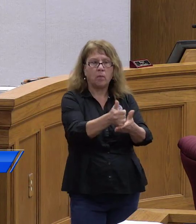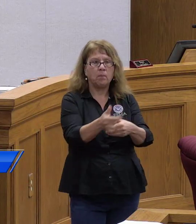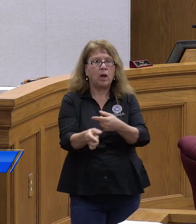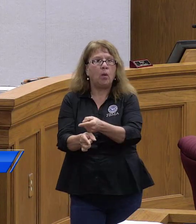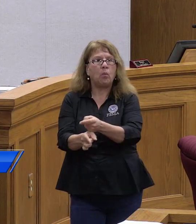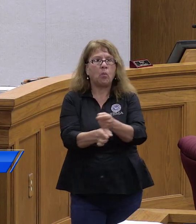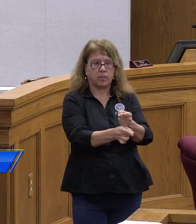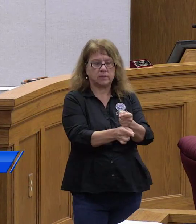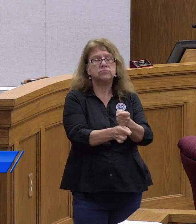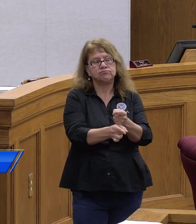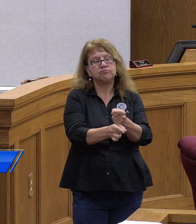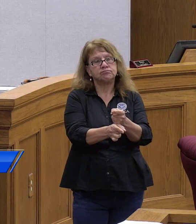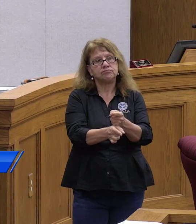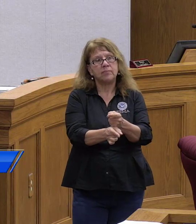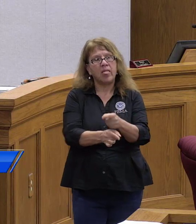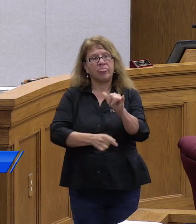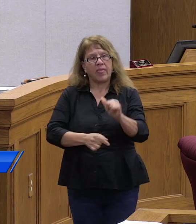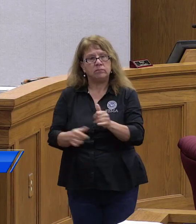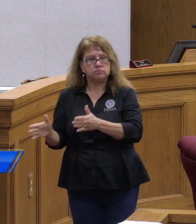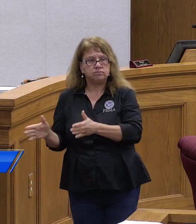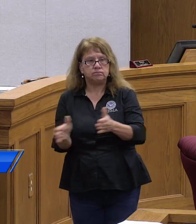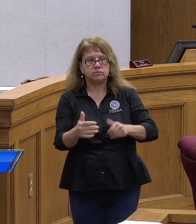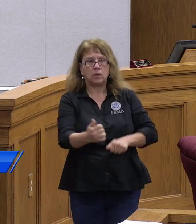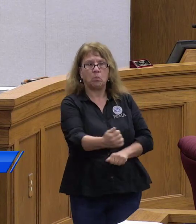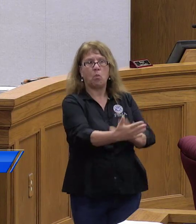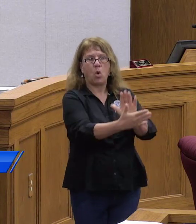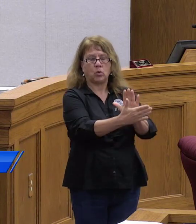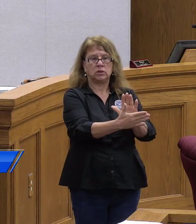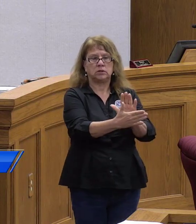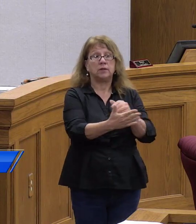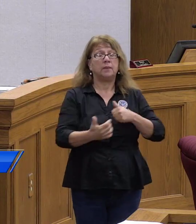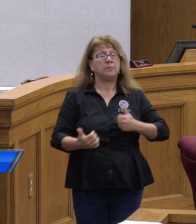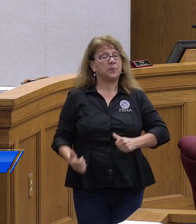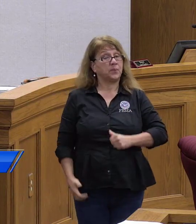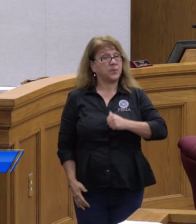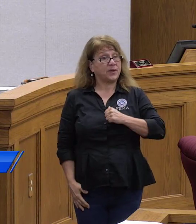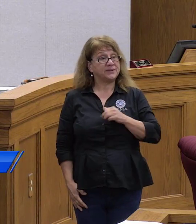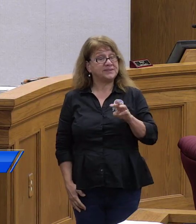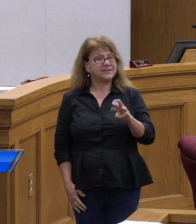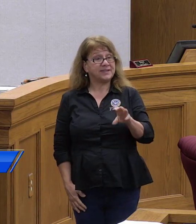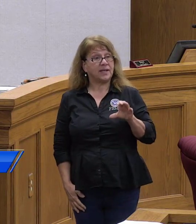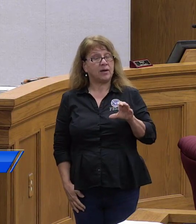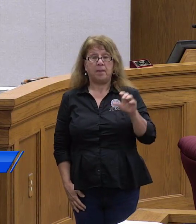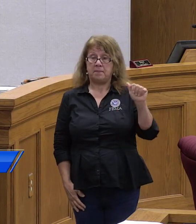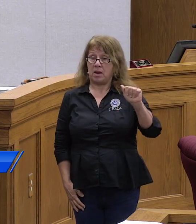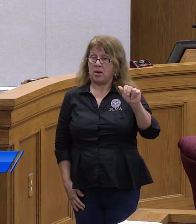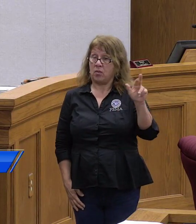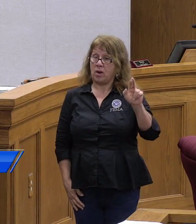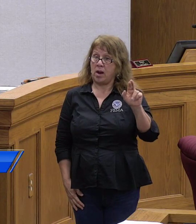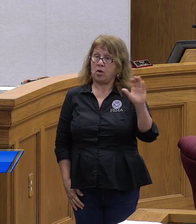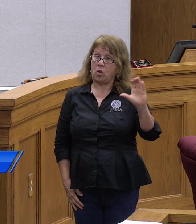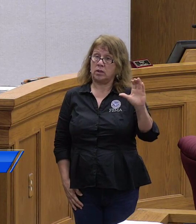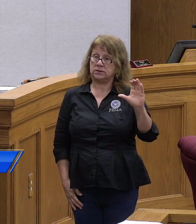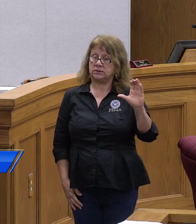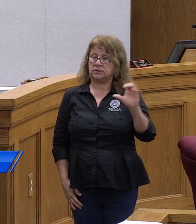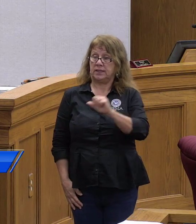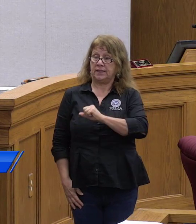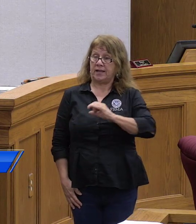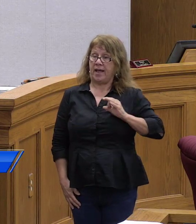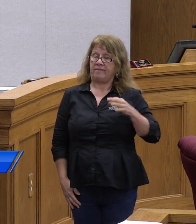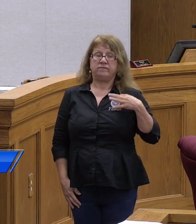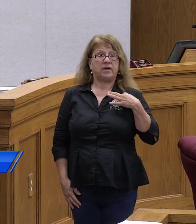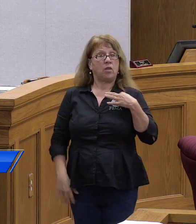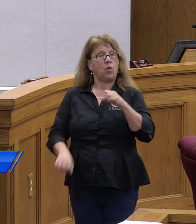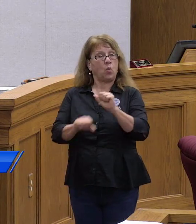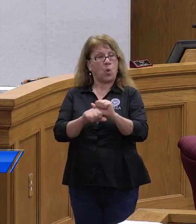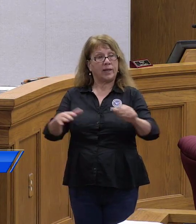that's going to get us through. So one note, I'm proud to report that we still have 600 Red Cross staff and volunteers from across the country